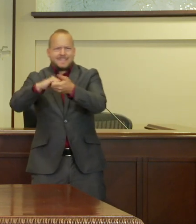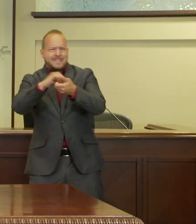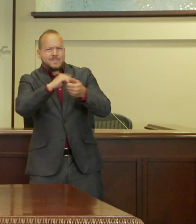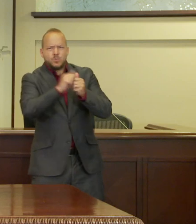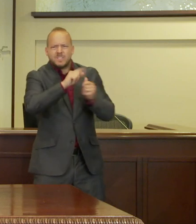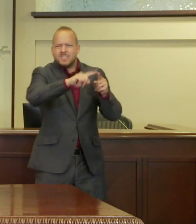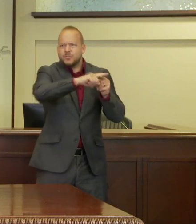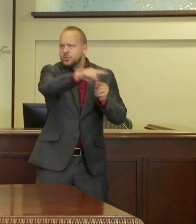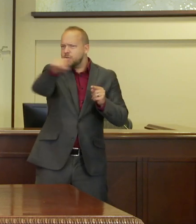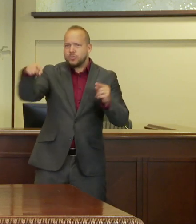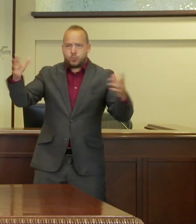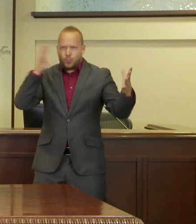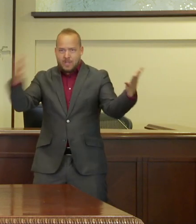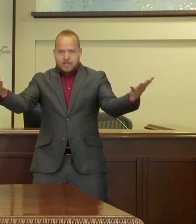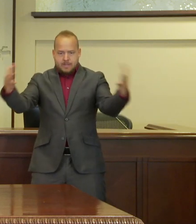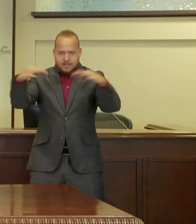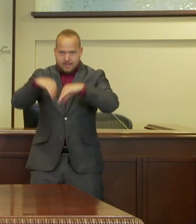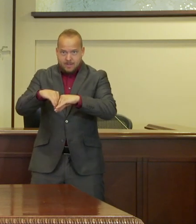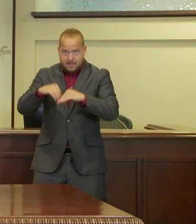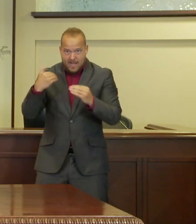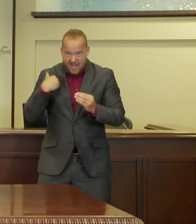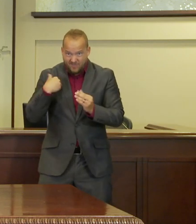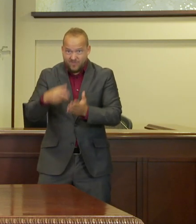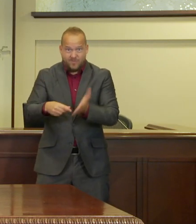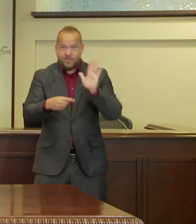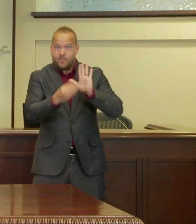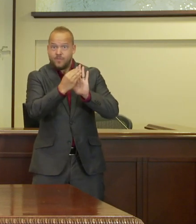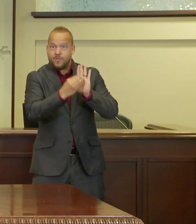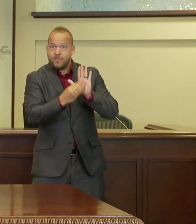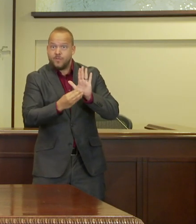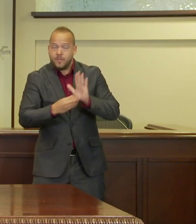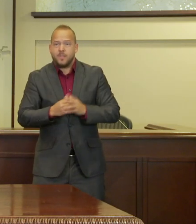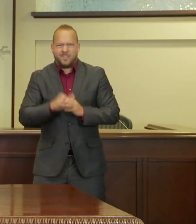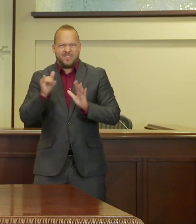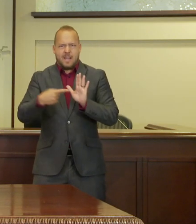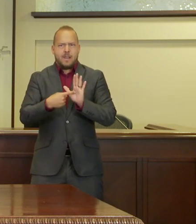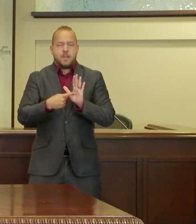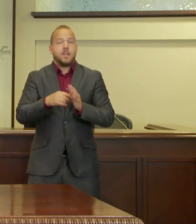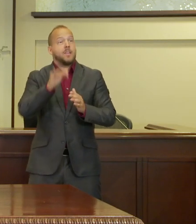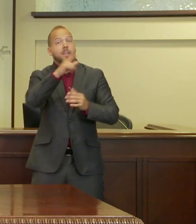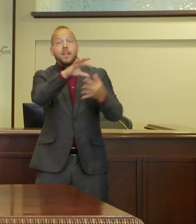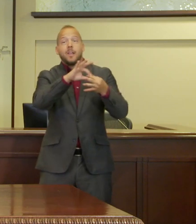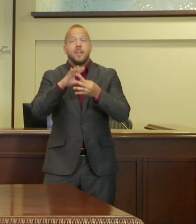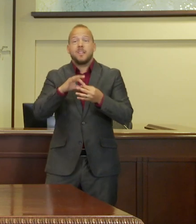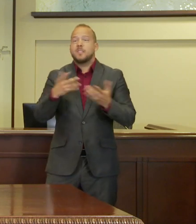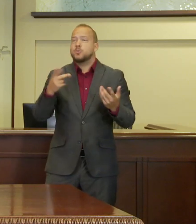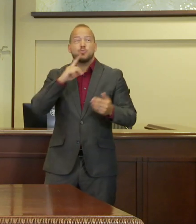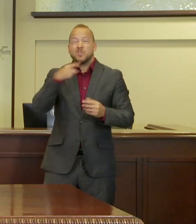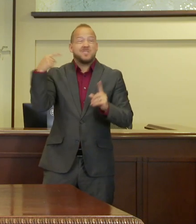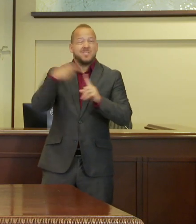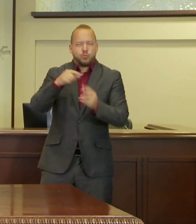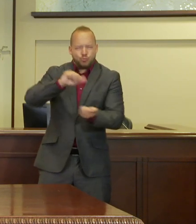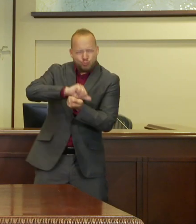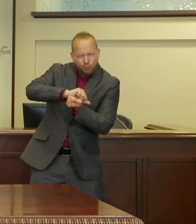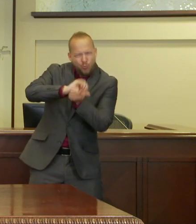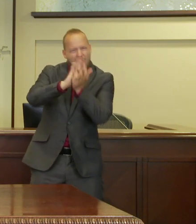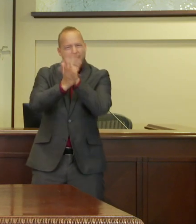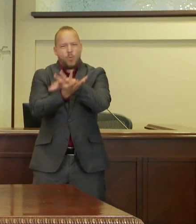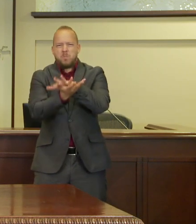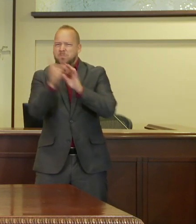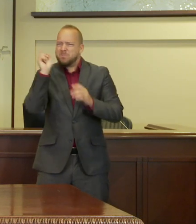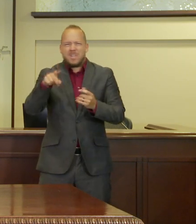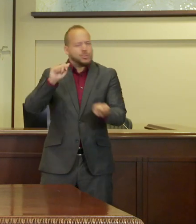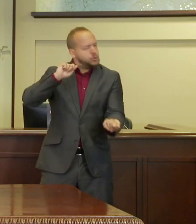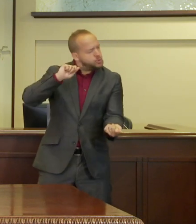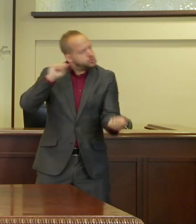With regard to the first part of the question, these are transformational times. What we're seeing on the street, as I've described, you